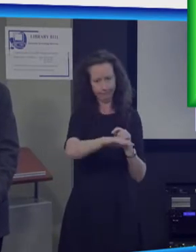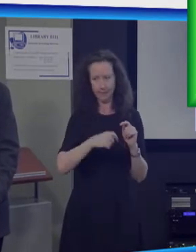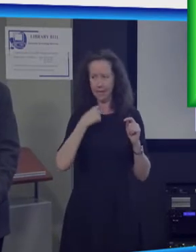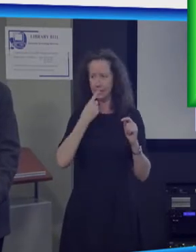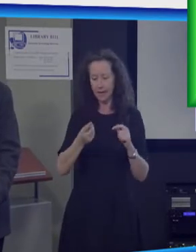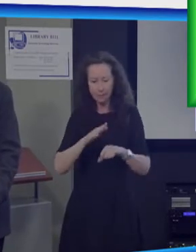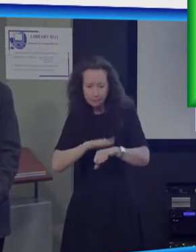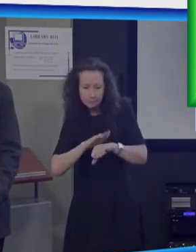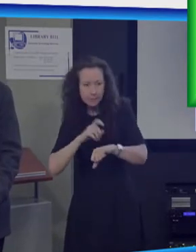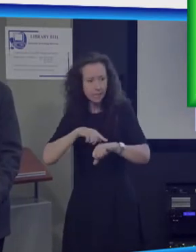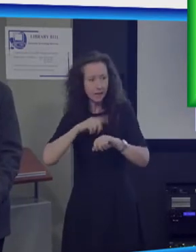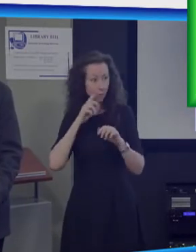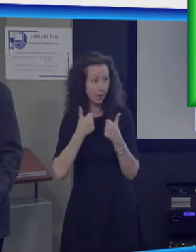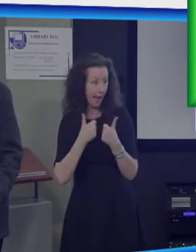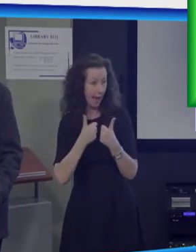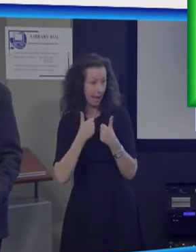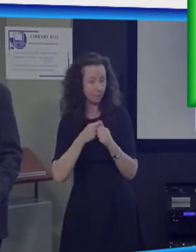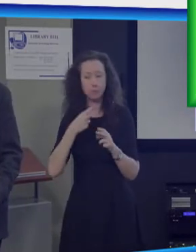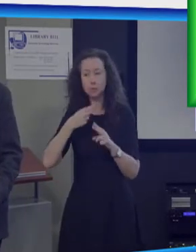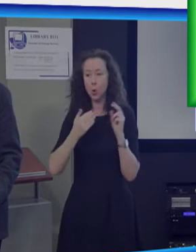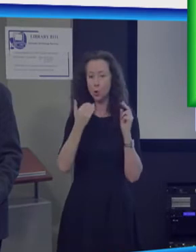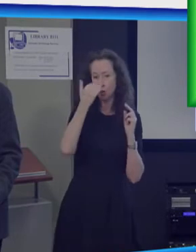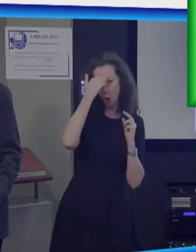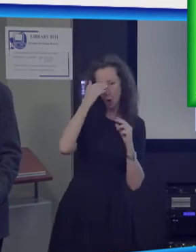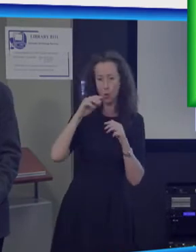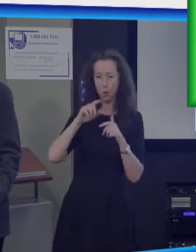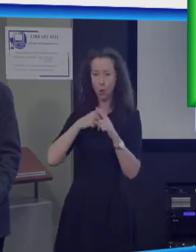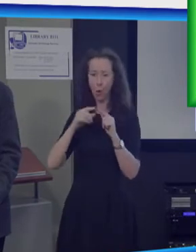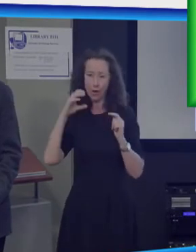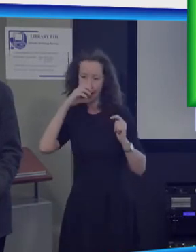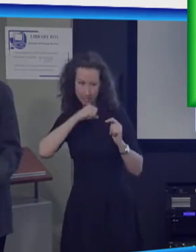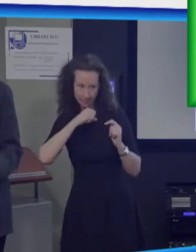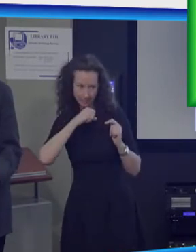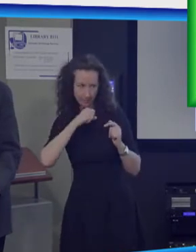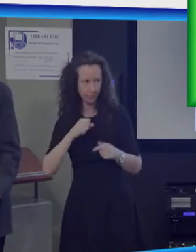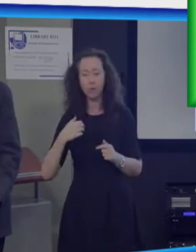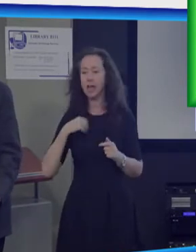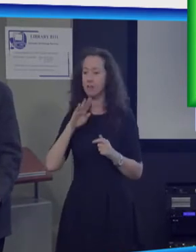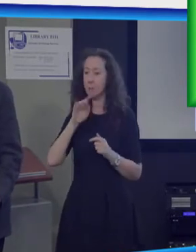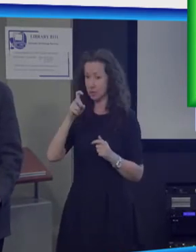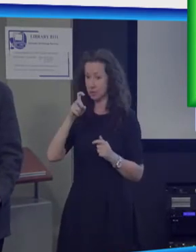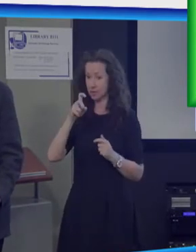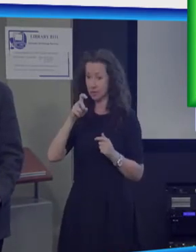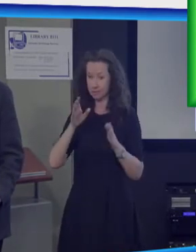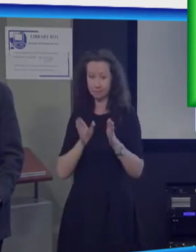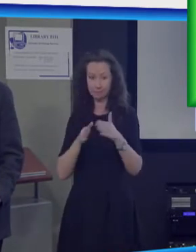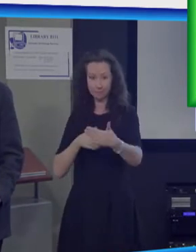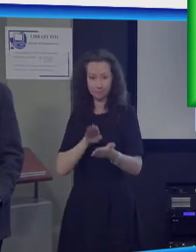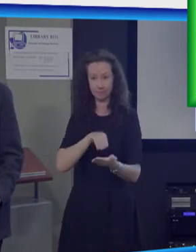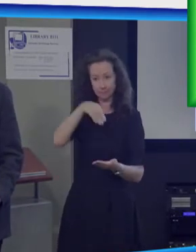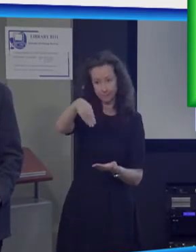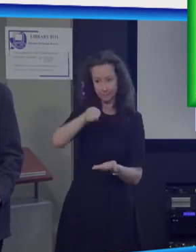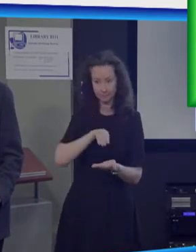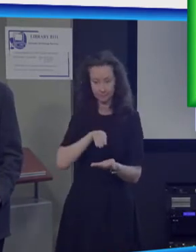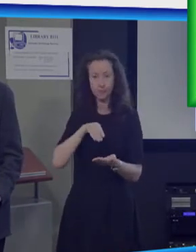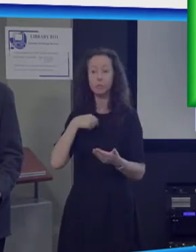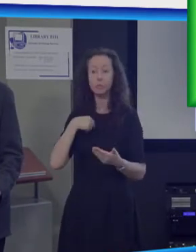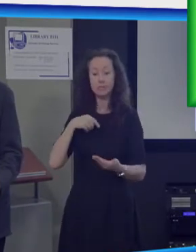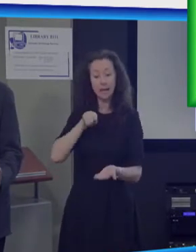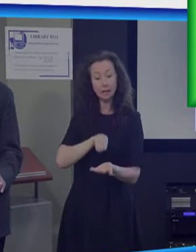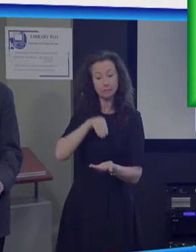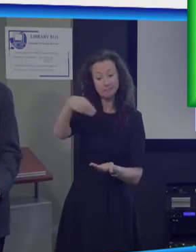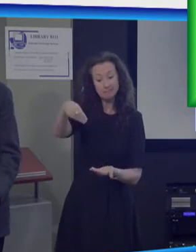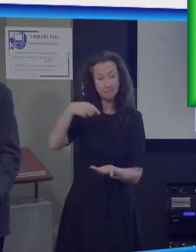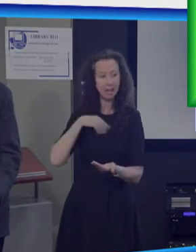game, and we show them a set of boxes, and we say, in each of these boxes there are several beads. And